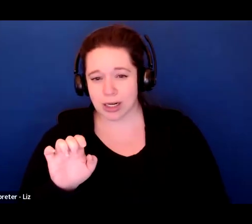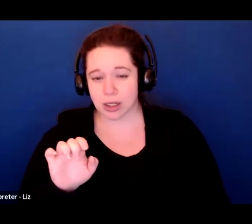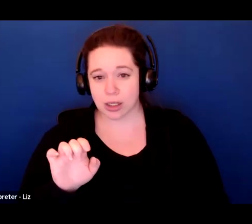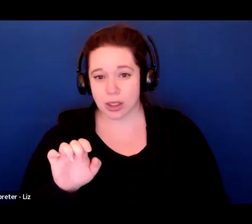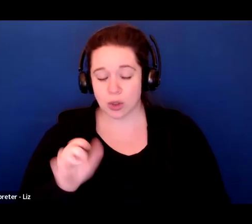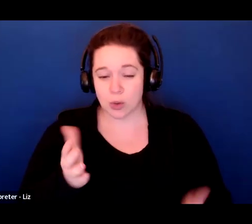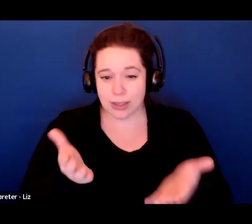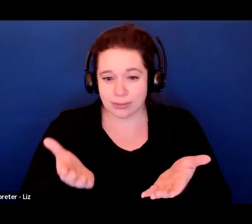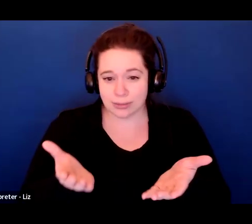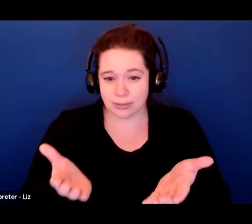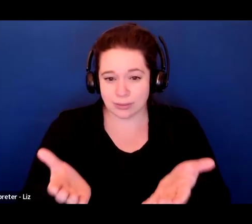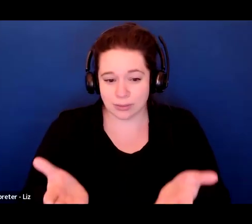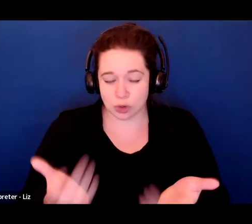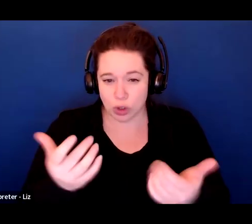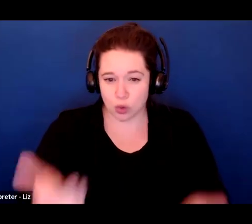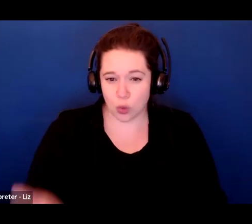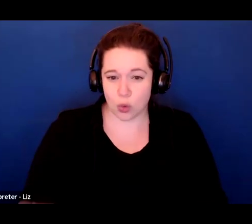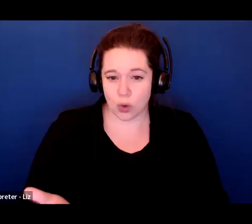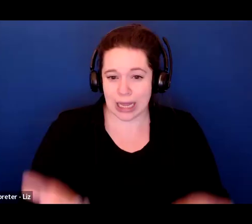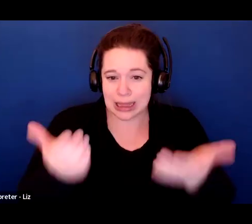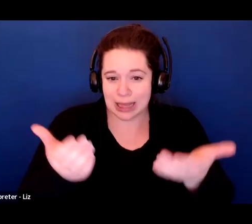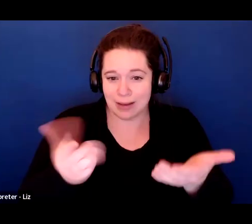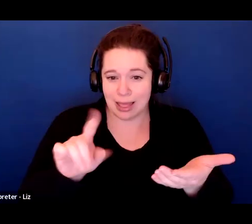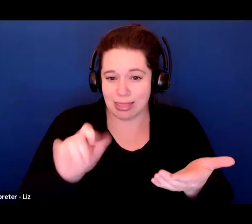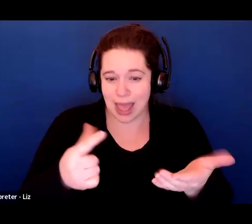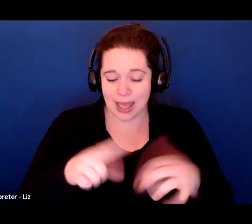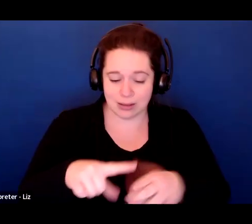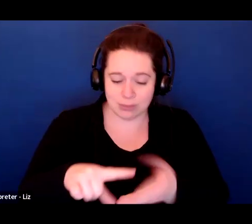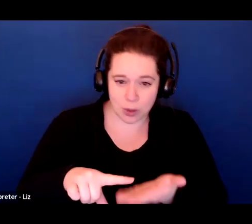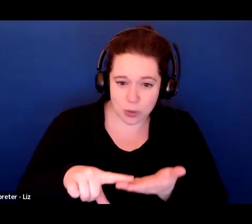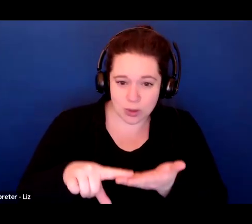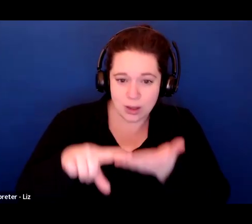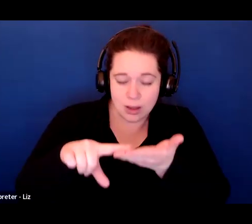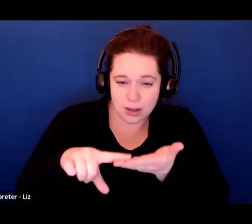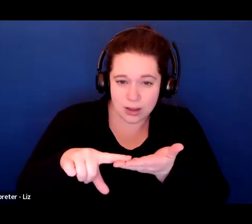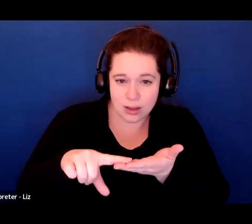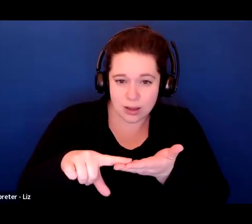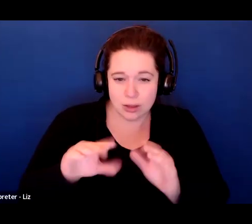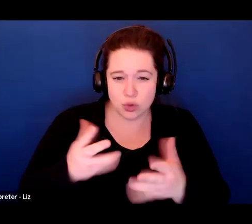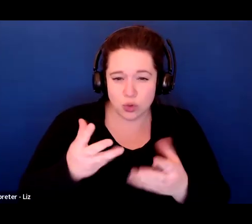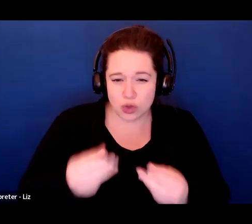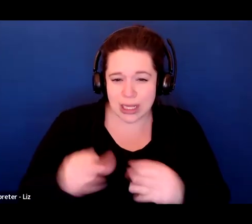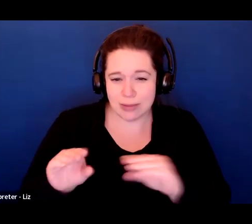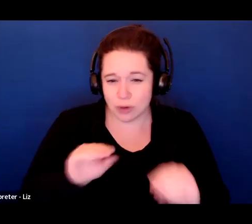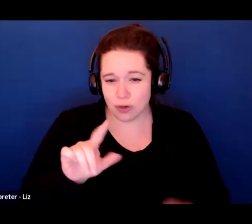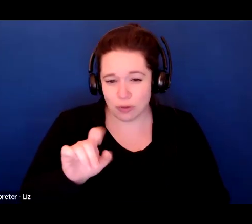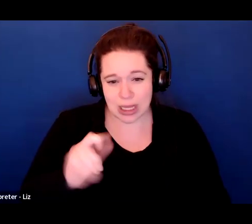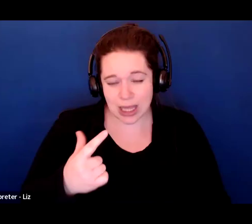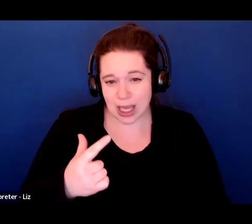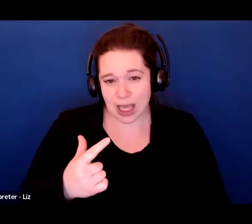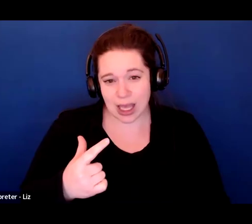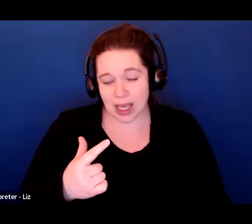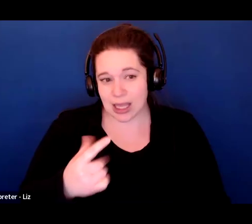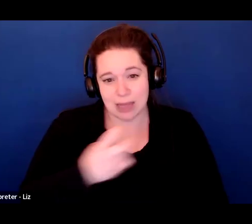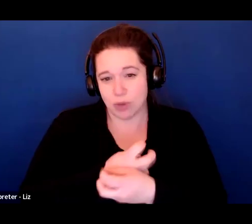very carefully try to lift under their leg to just very gently move their leg and